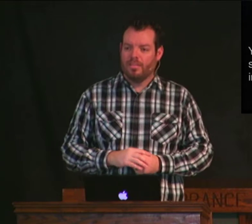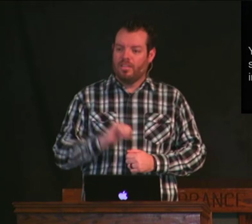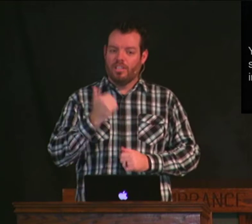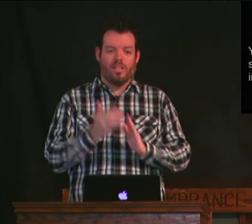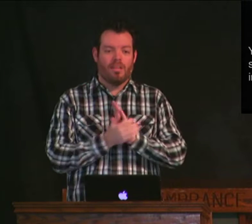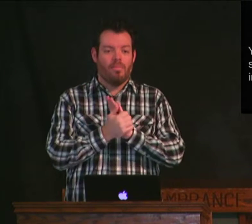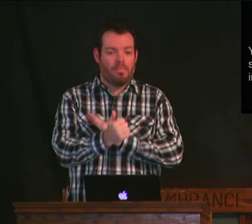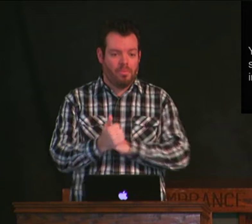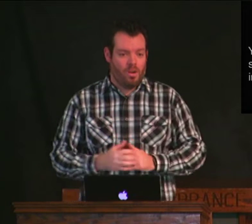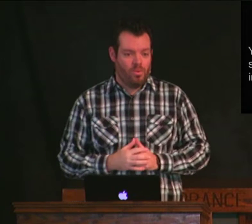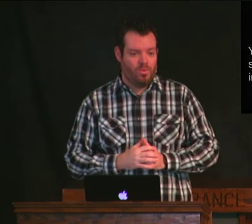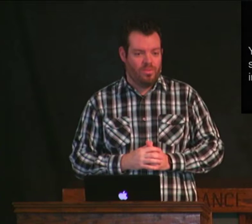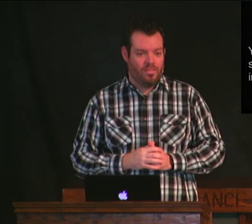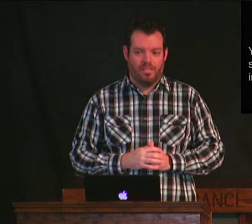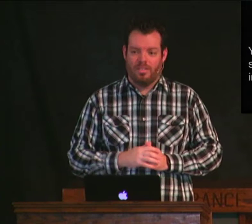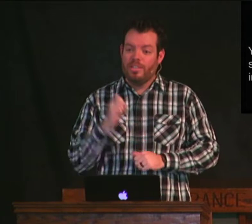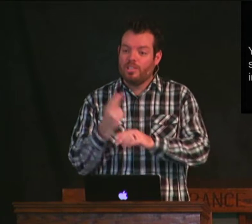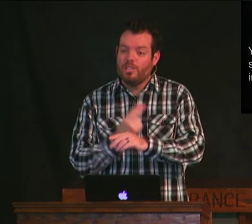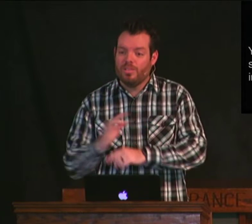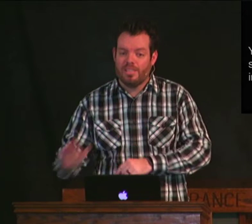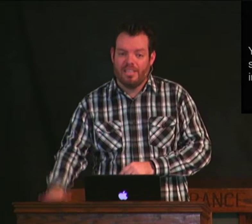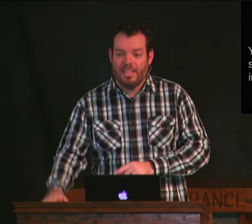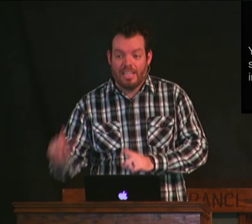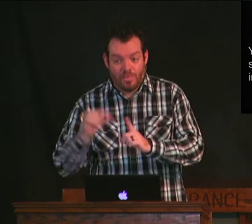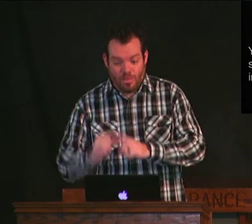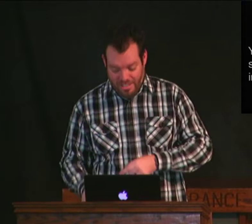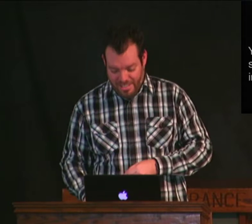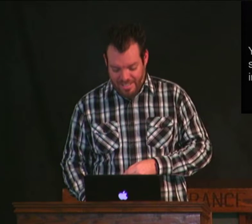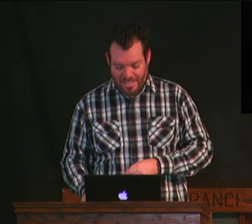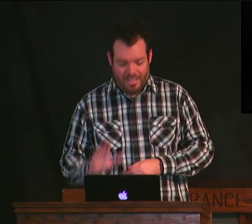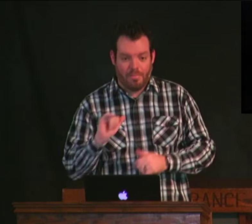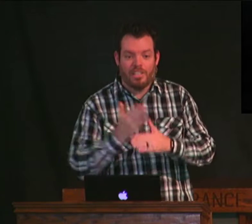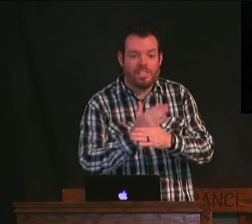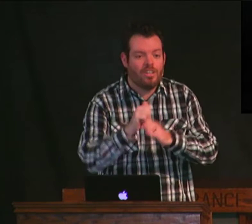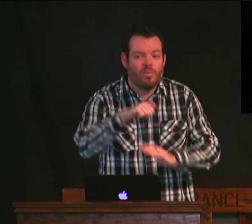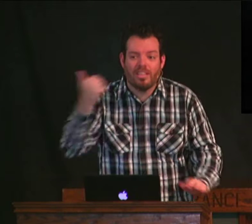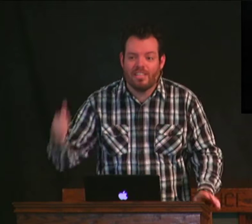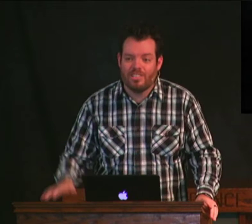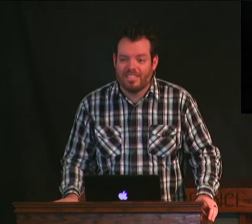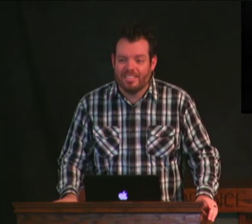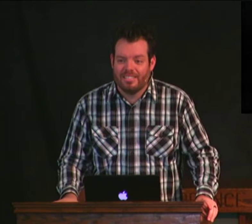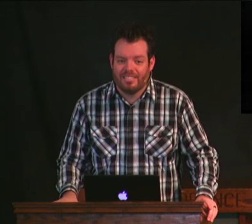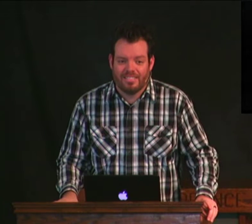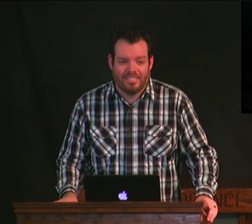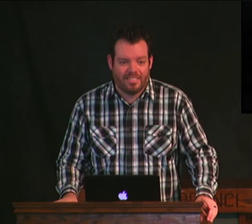Now, another way to become a pro, you need to use his words by sharing with others.